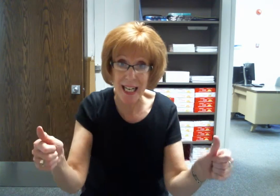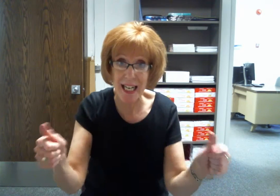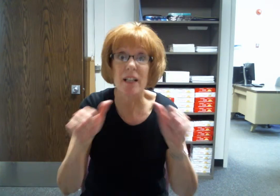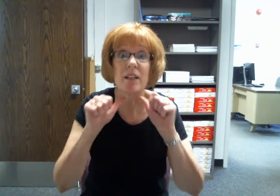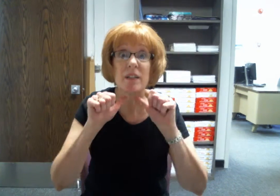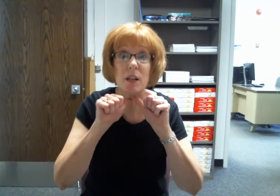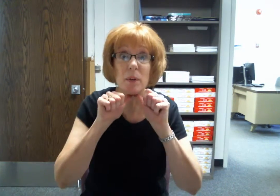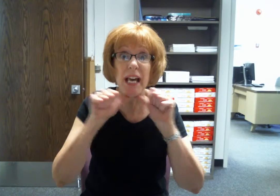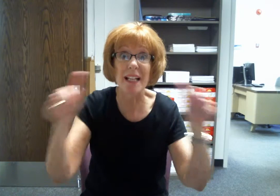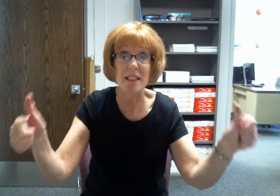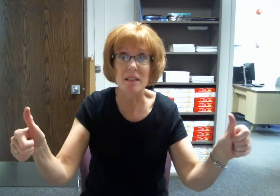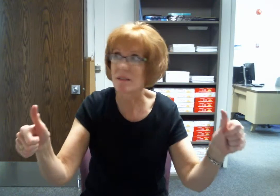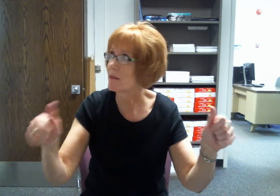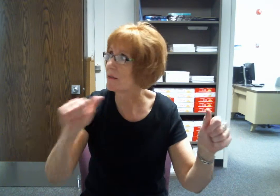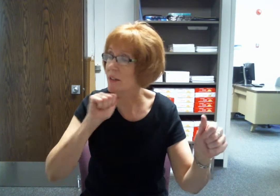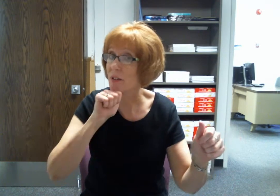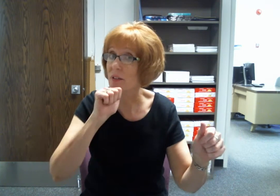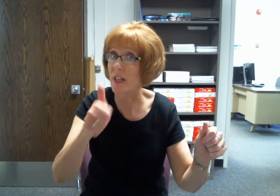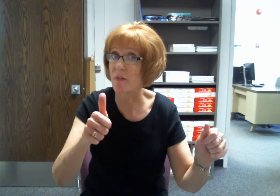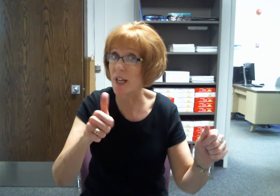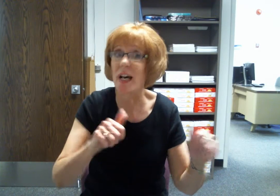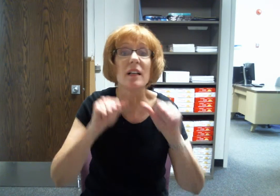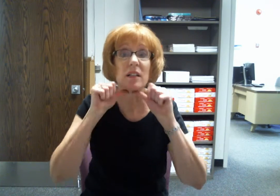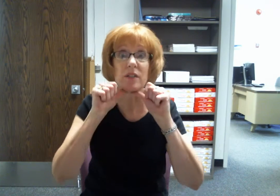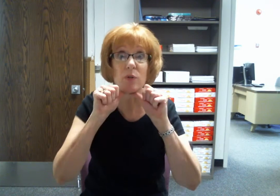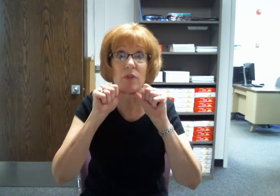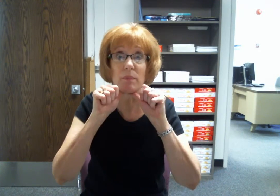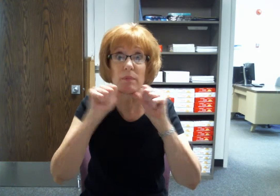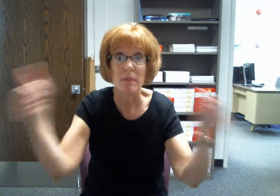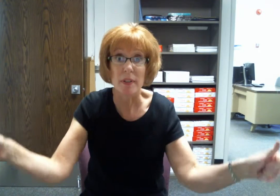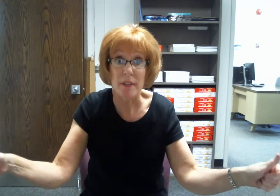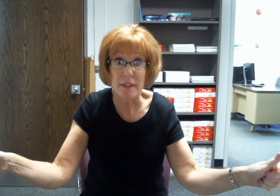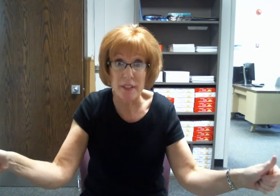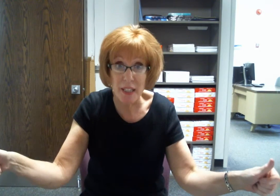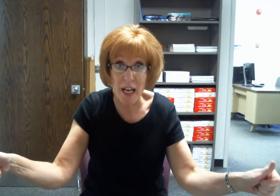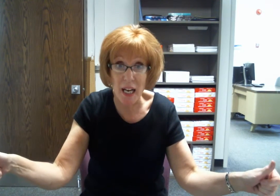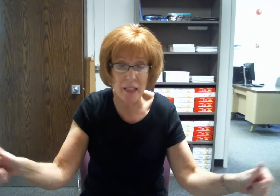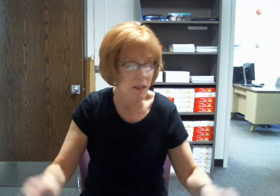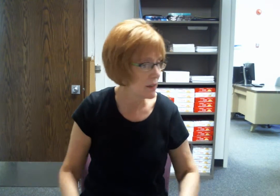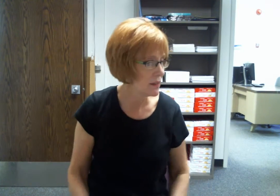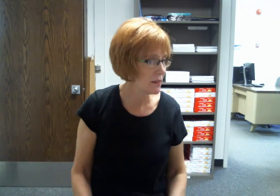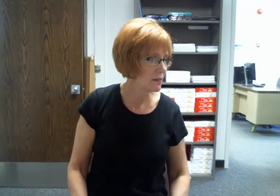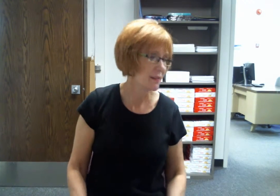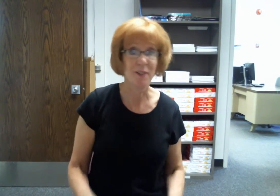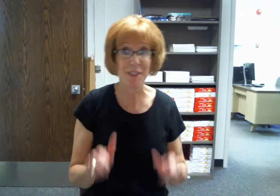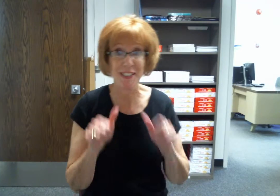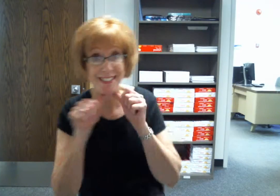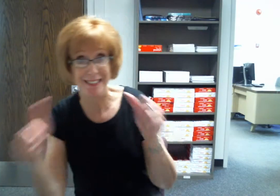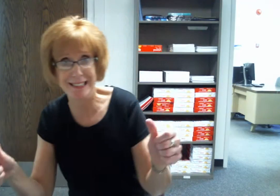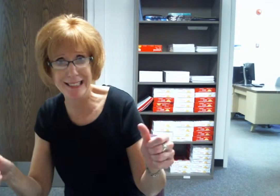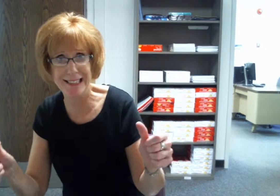Deny. Double knots. You know the sign for not? 2 of them. Denied. Kind of fun. Denied.